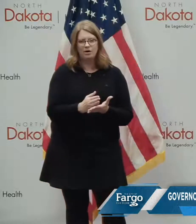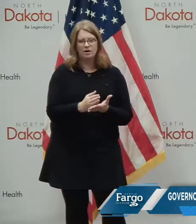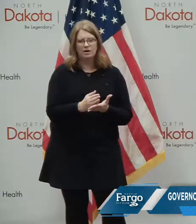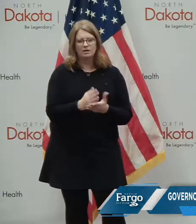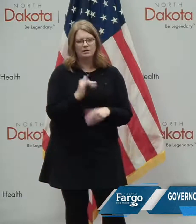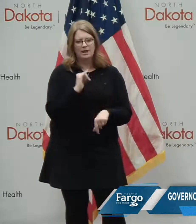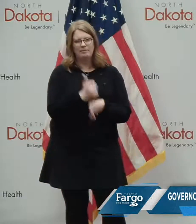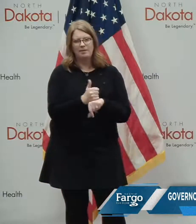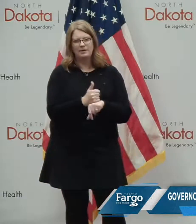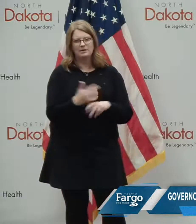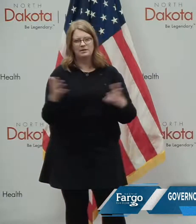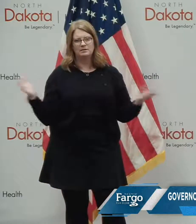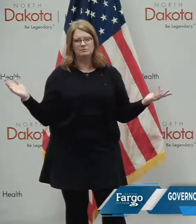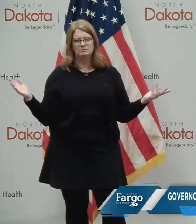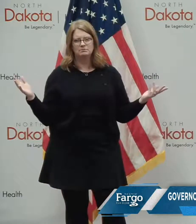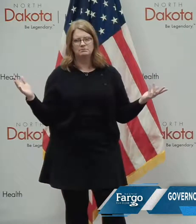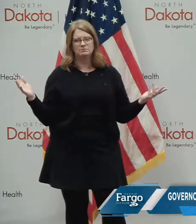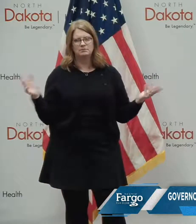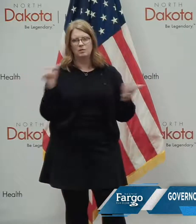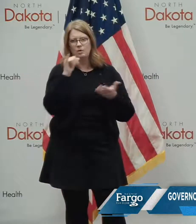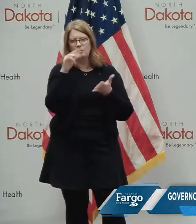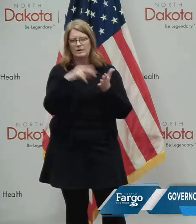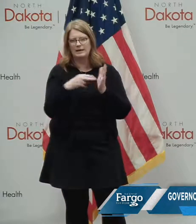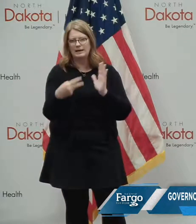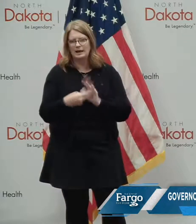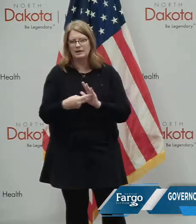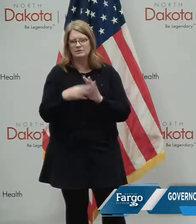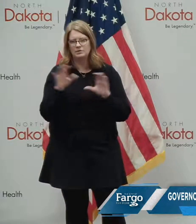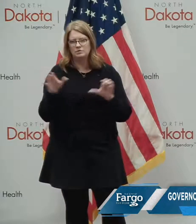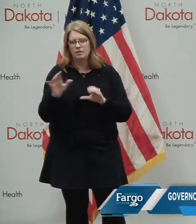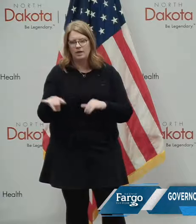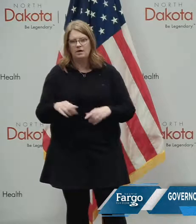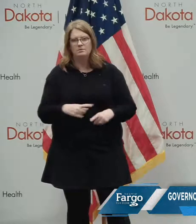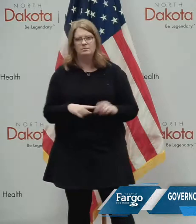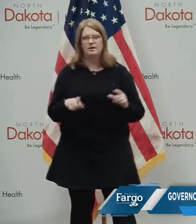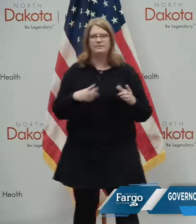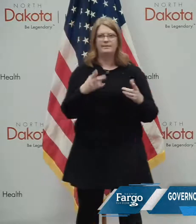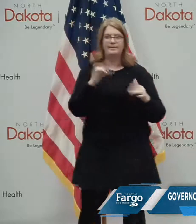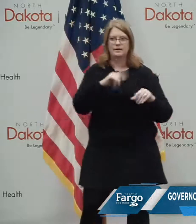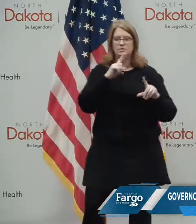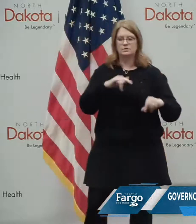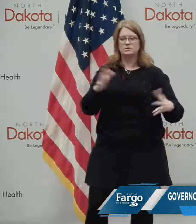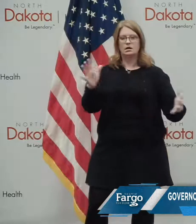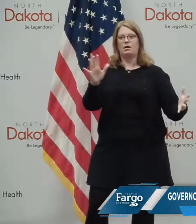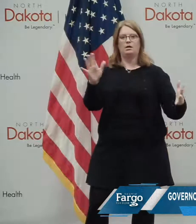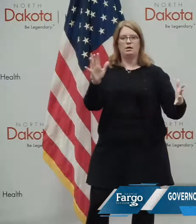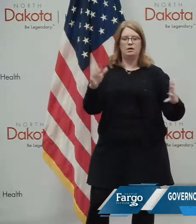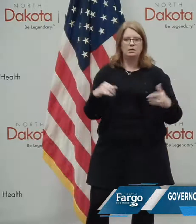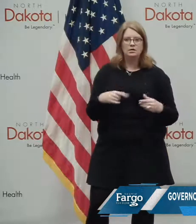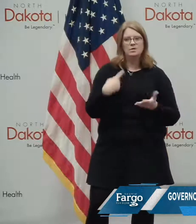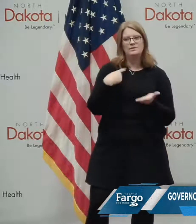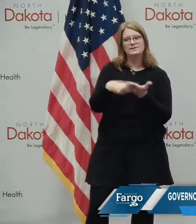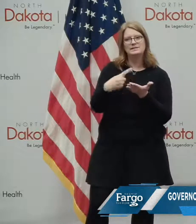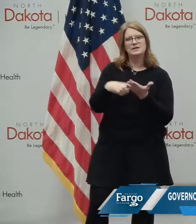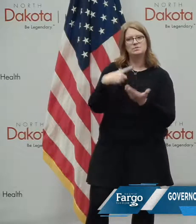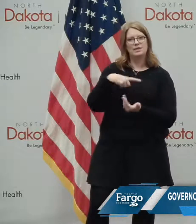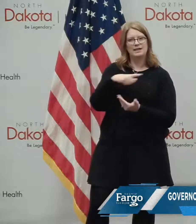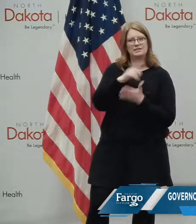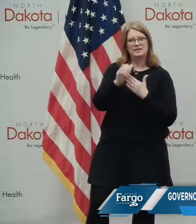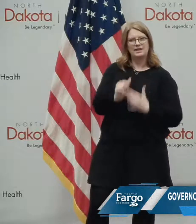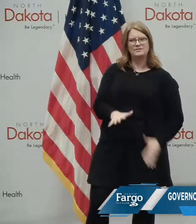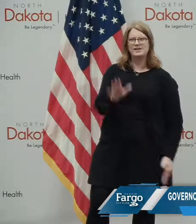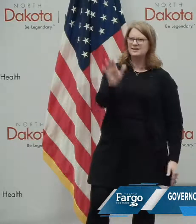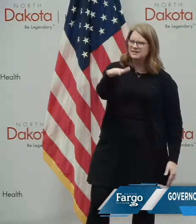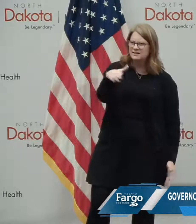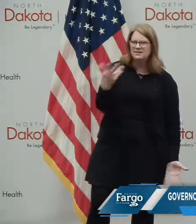implemented it at all and weren't intending to implement it. So, but I get the reaction. That's how it works. We have talked to legislative leaders and said, hey, guys, if